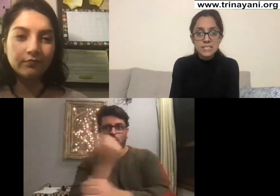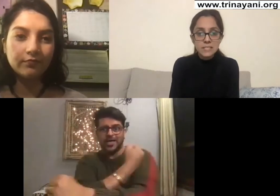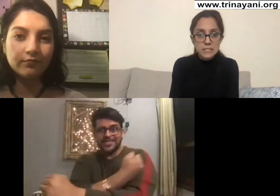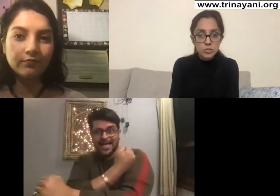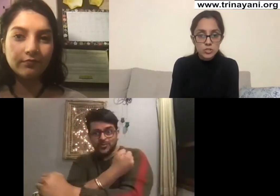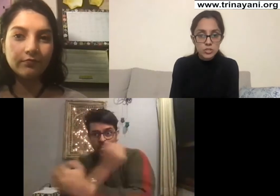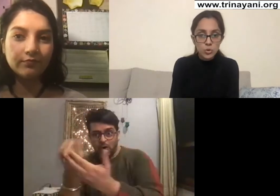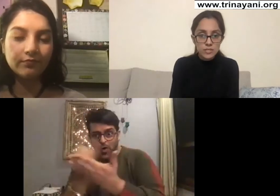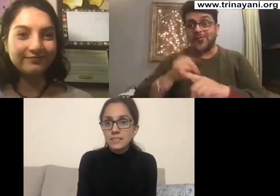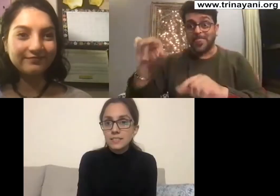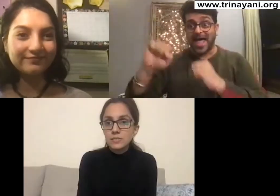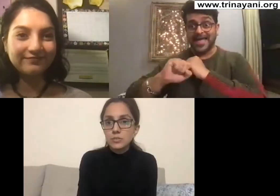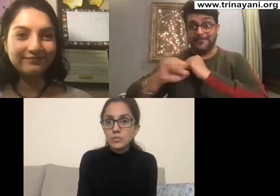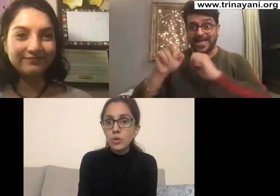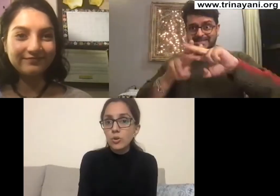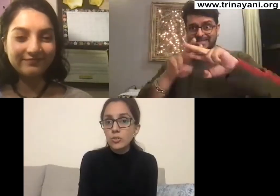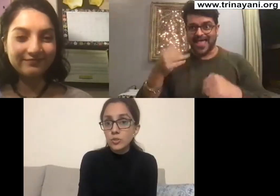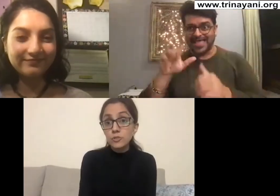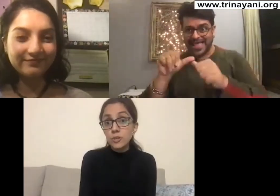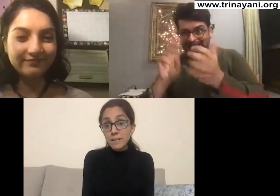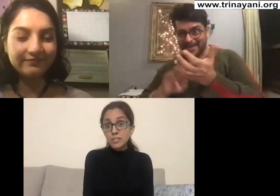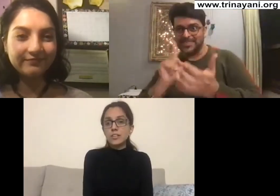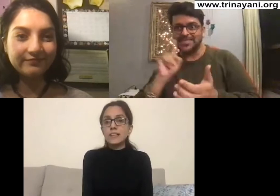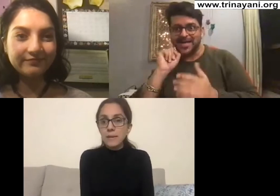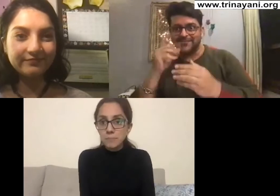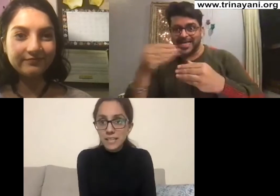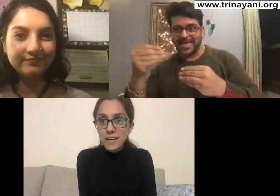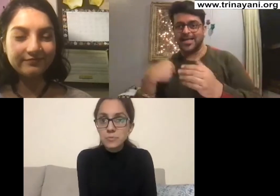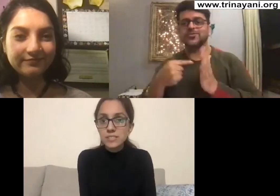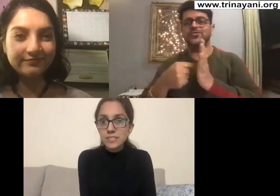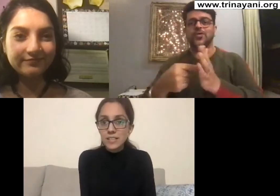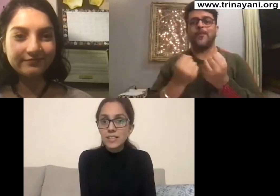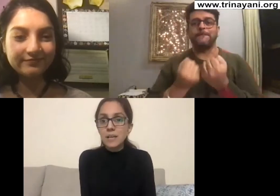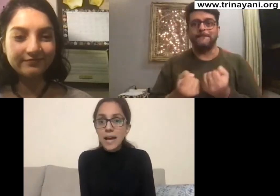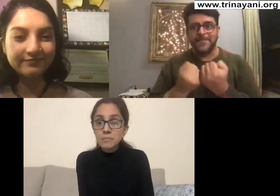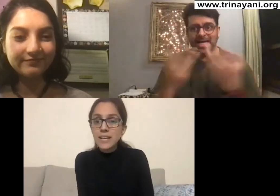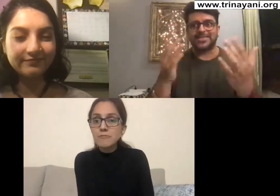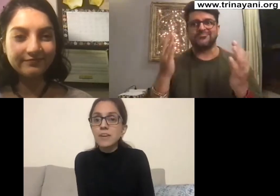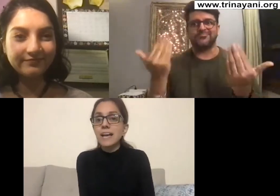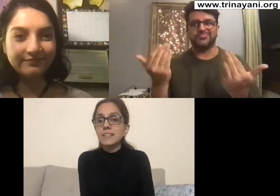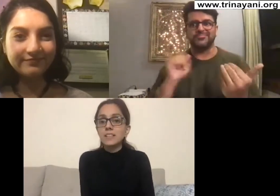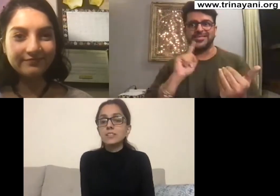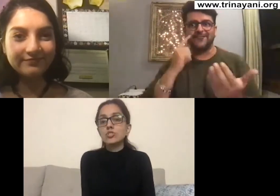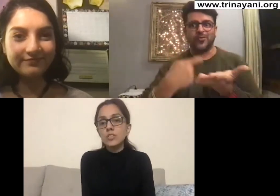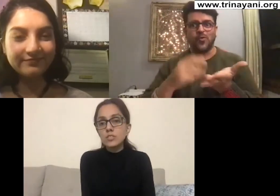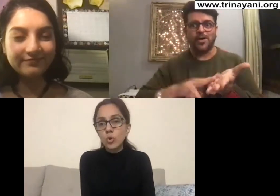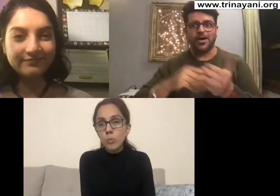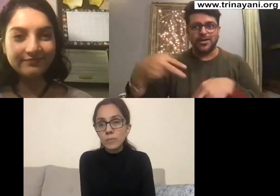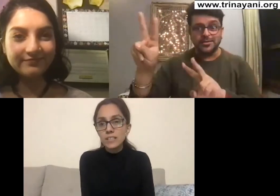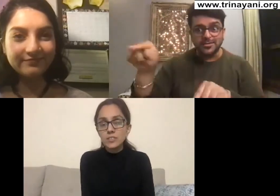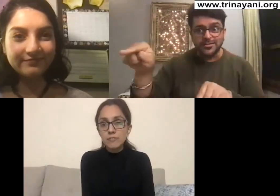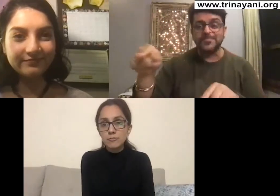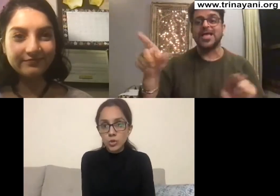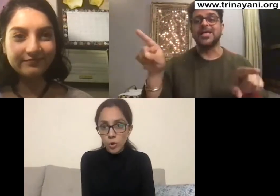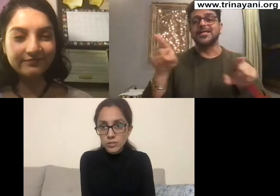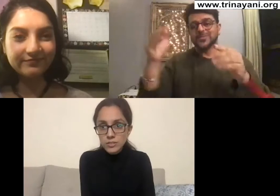many skills which they told us about. So, from that particular campaign, I would say I am deaf, and it showed us so many